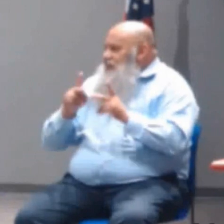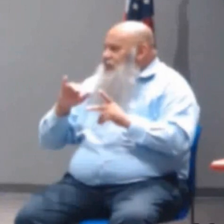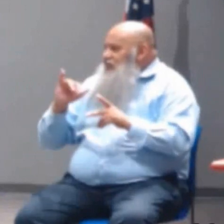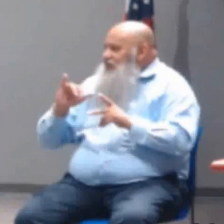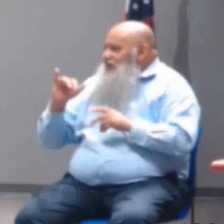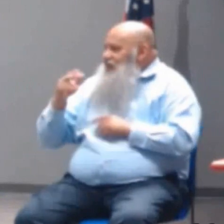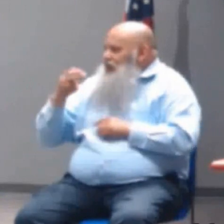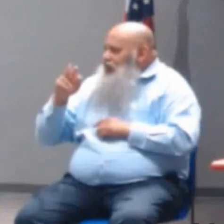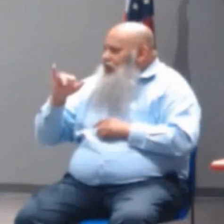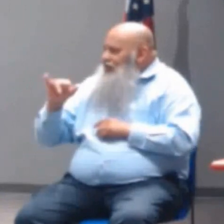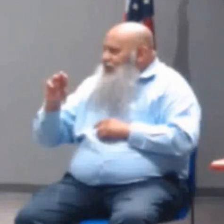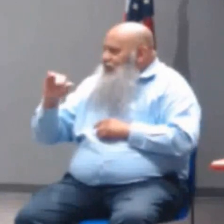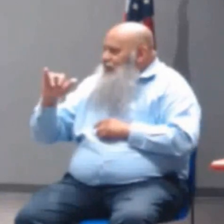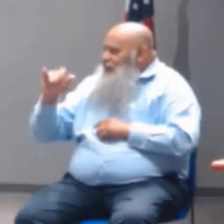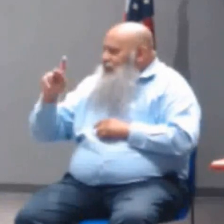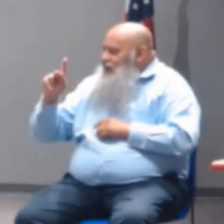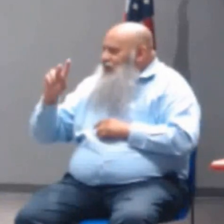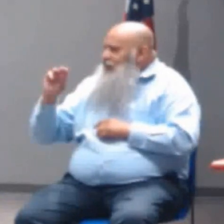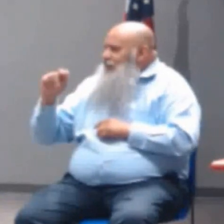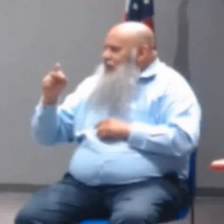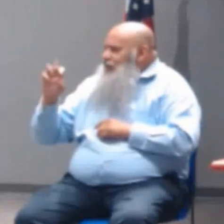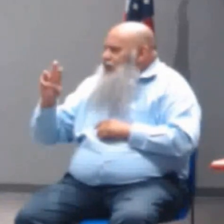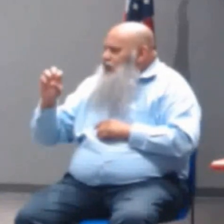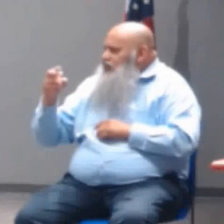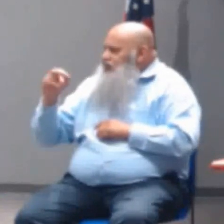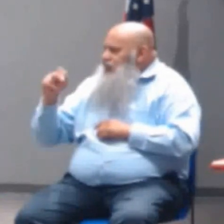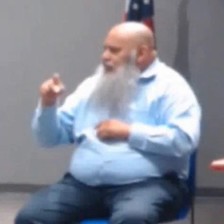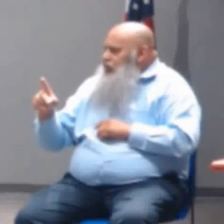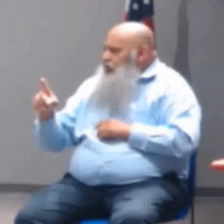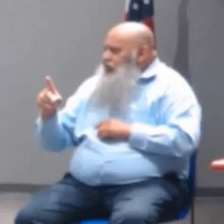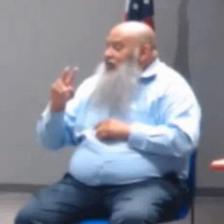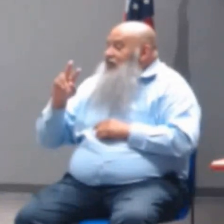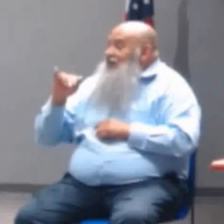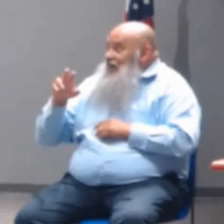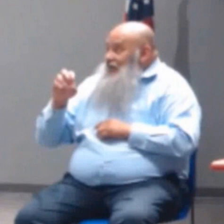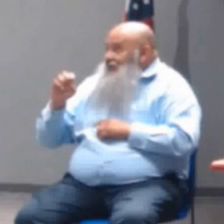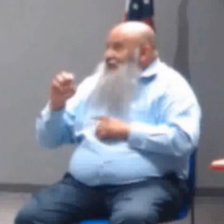Shepard. Violence, discrimination, and harassment are well